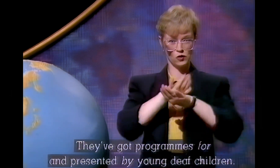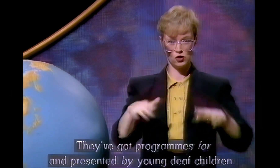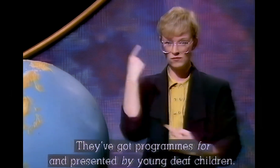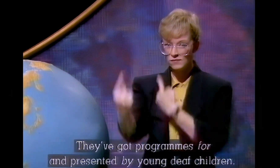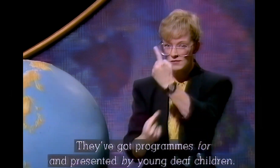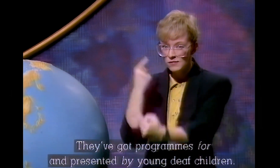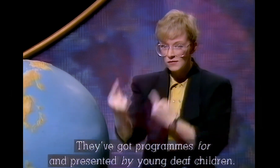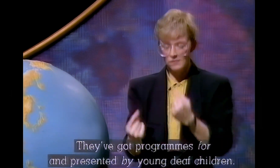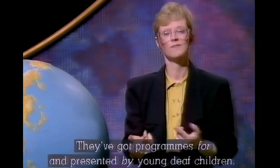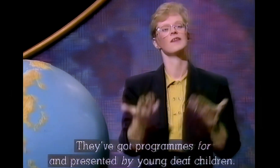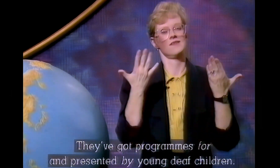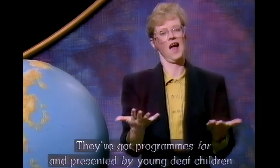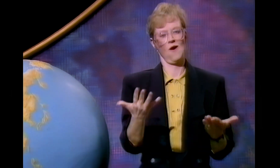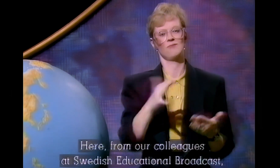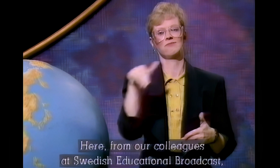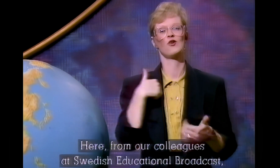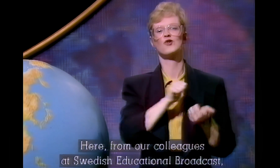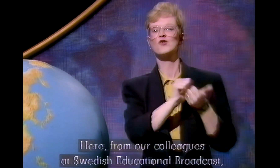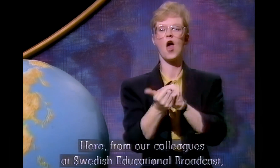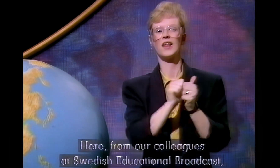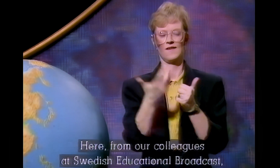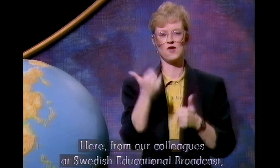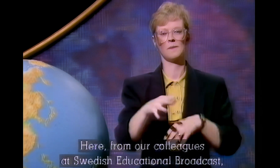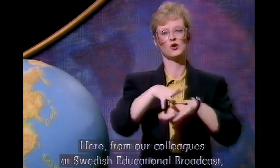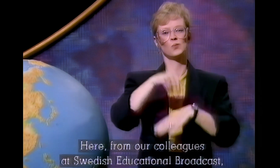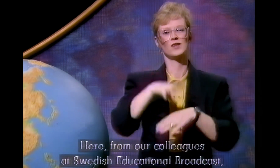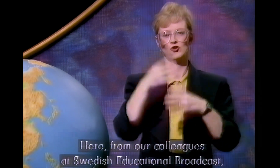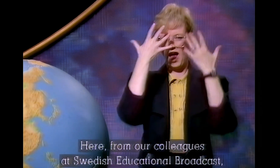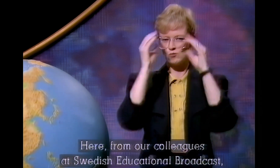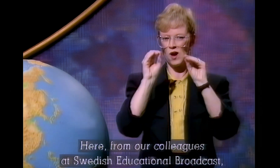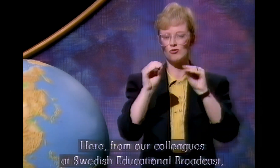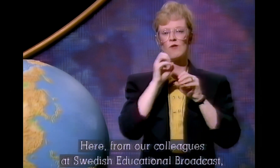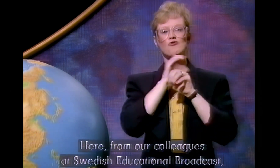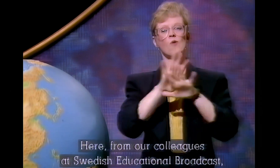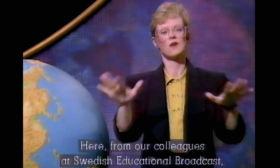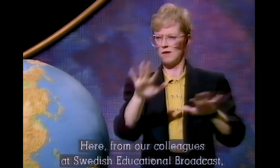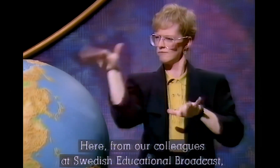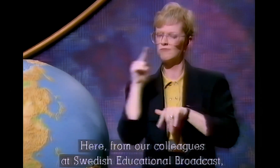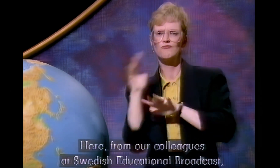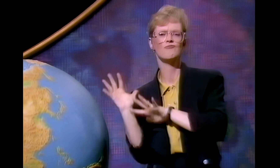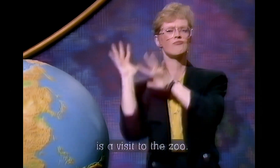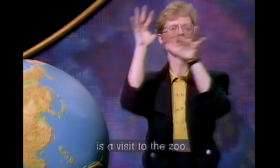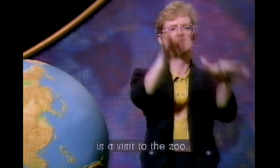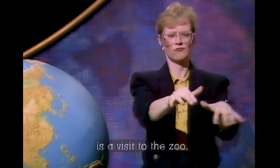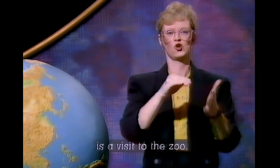by young deaf children. Here, from our colleagues at Swedish Educational Broadcast, is a visit to the zoo.